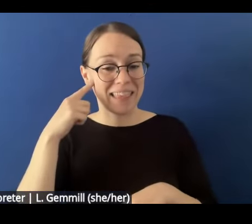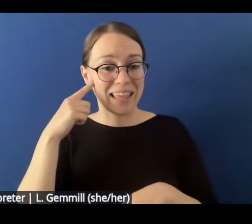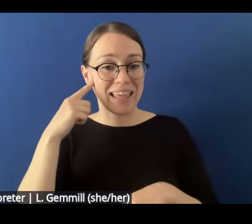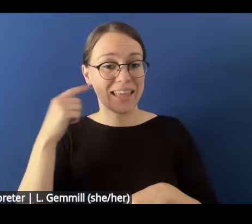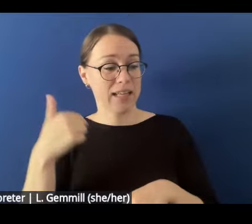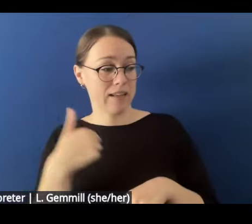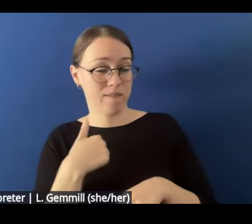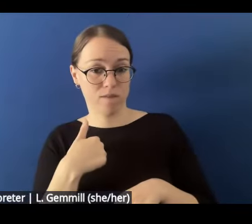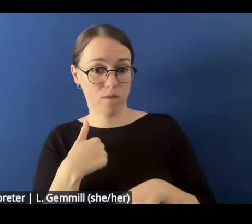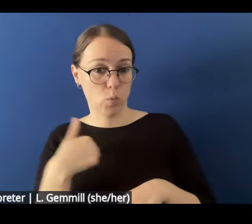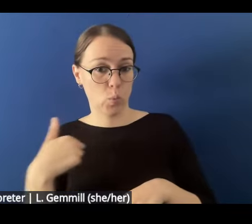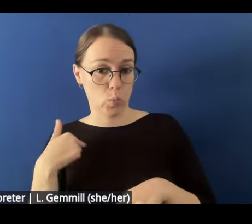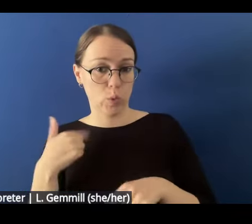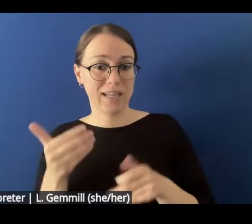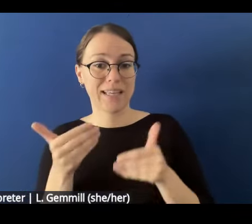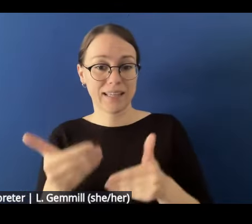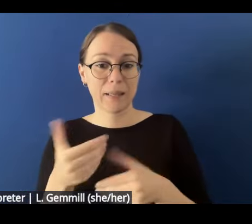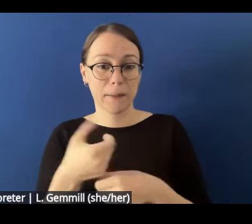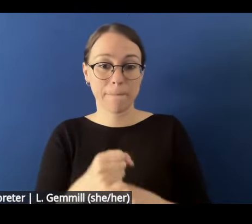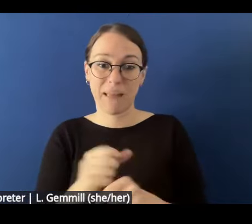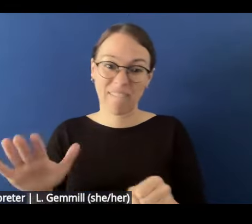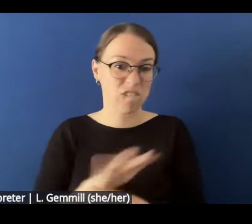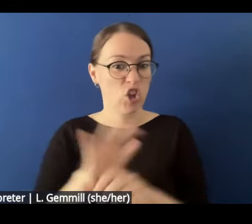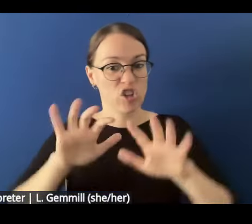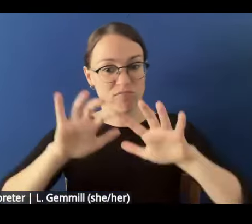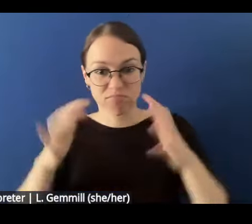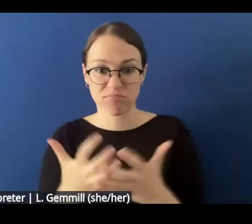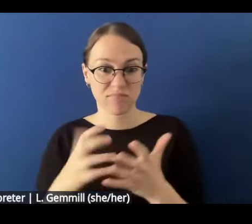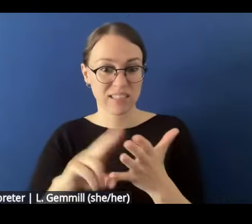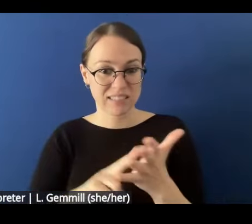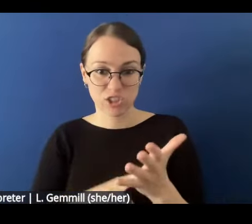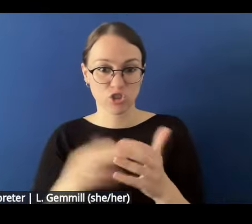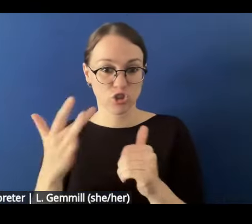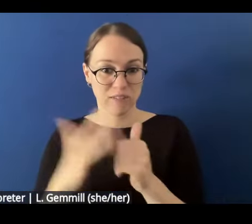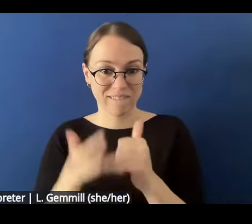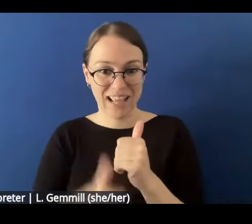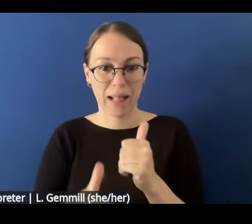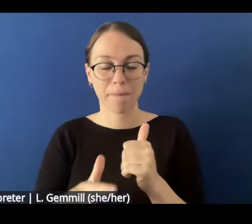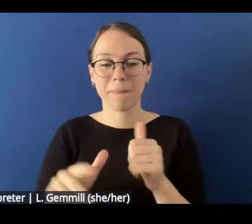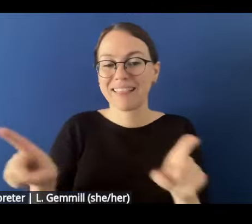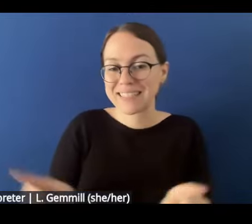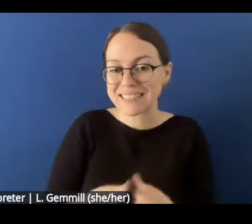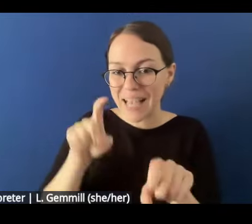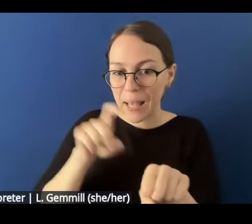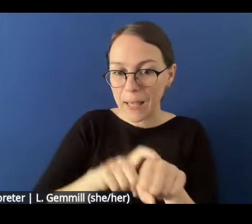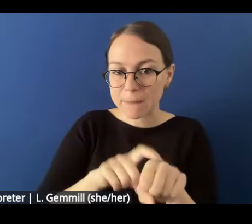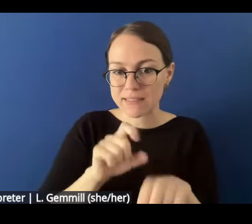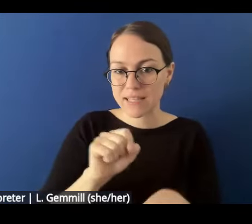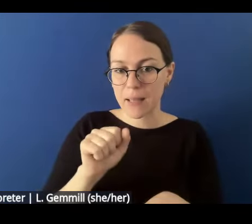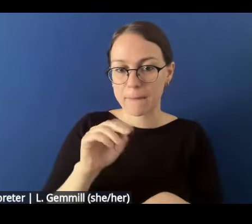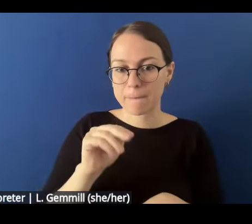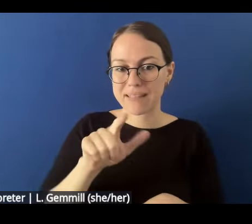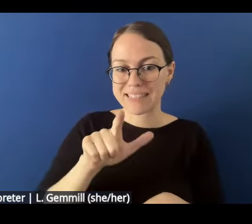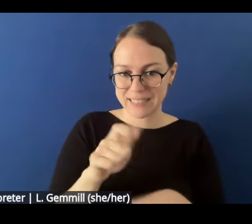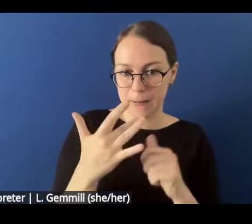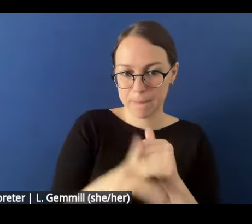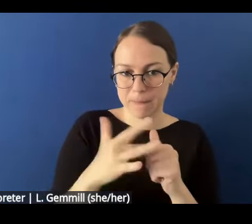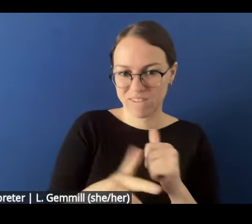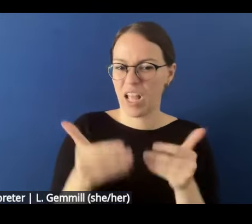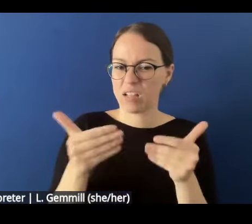the universe available at the same time we make the sample available, in addition to if you're looking to